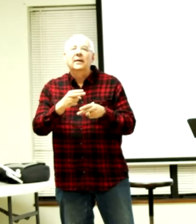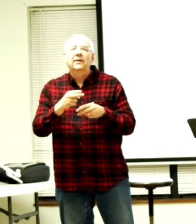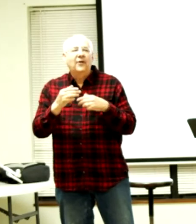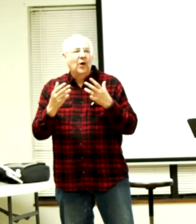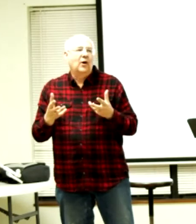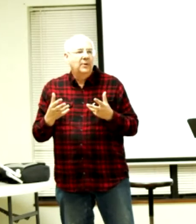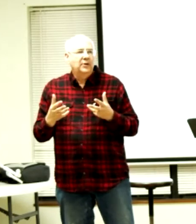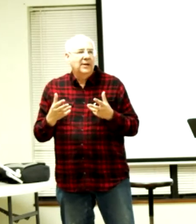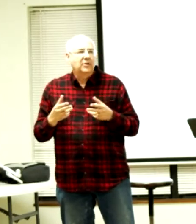The verb